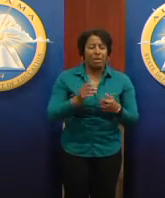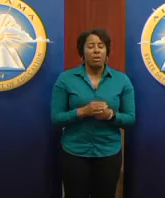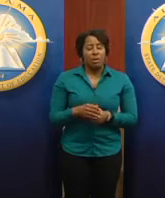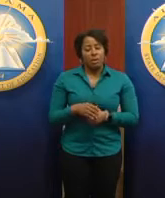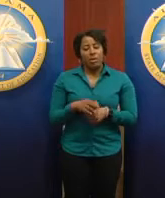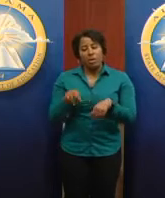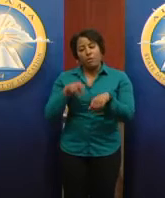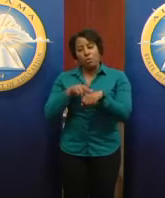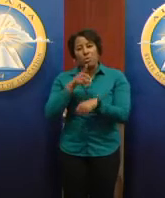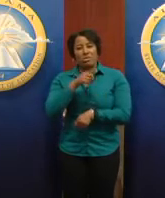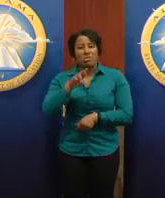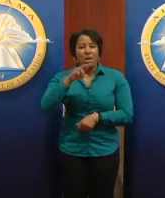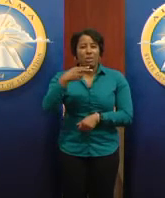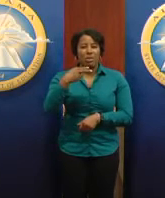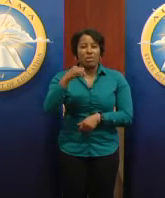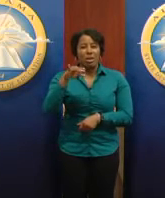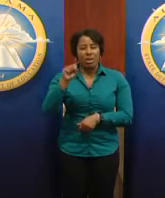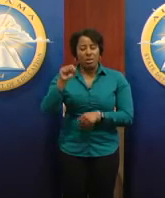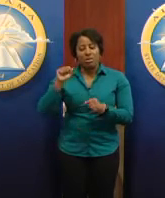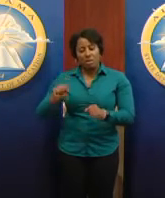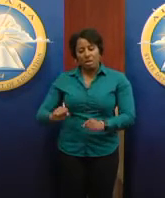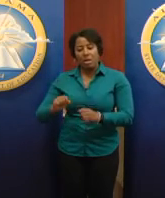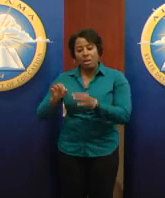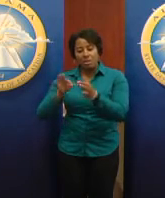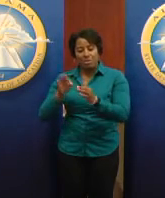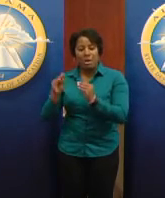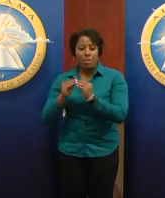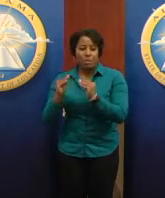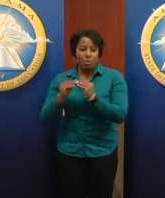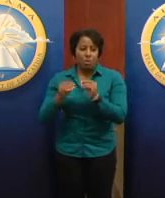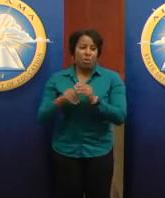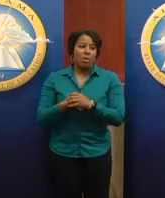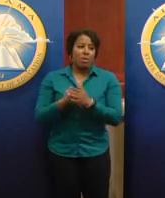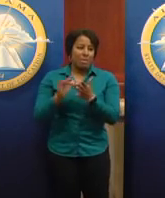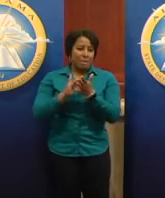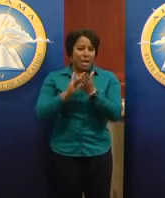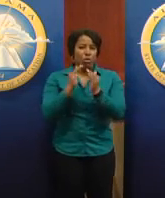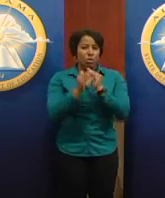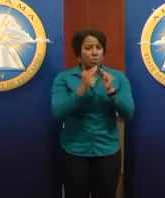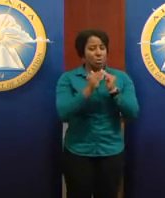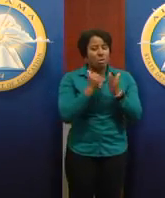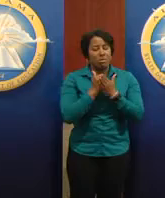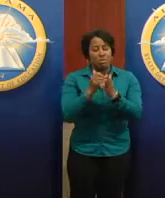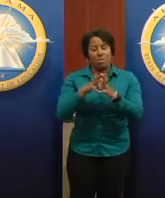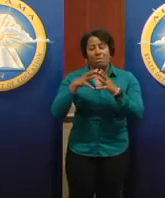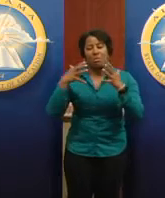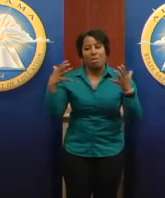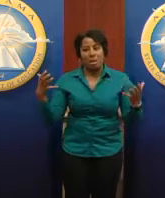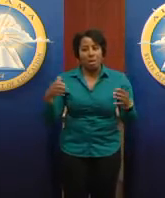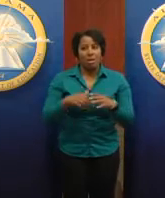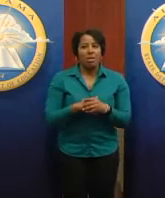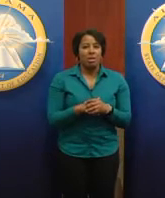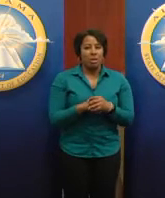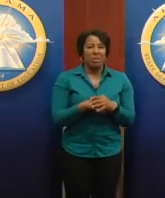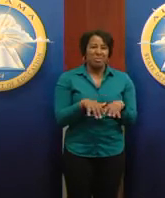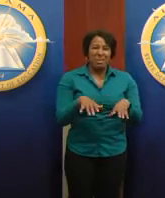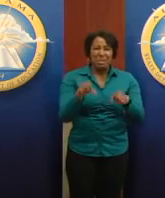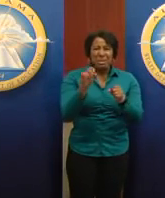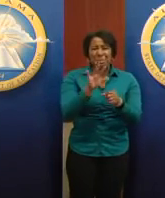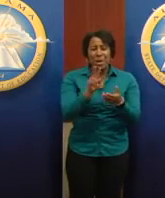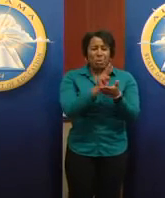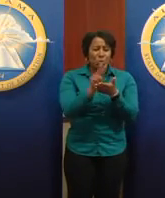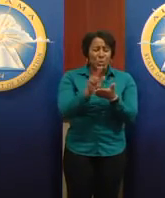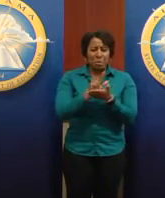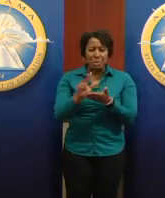Harris could explain better than I. The medical community has come through valiantly with us on that. We took a few weeks. We weren't sure exactly how to do that.